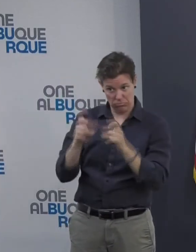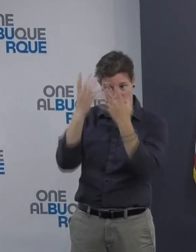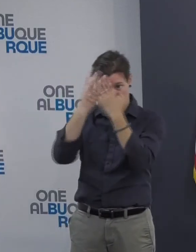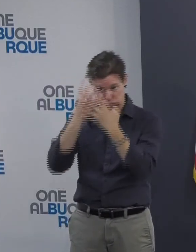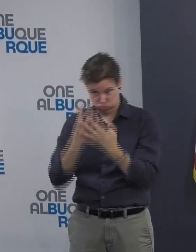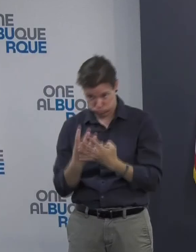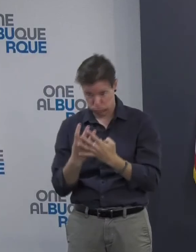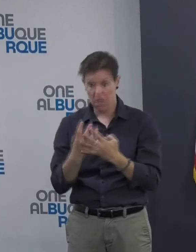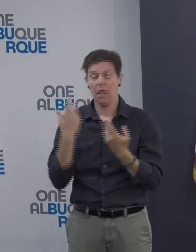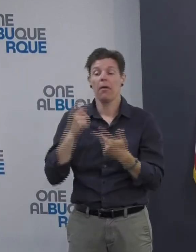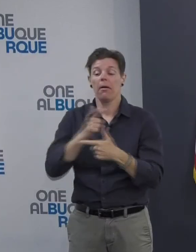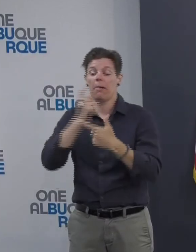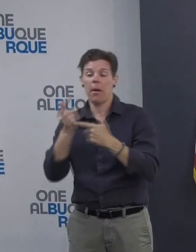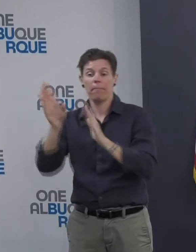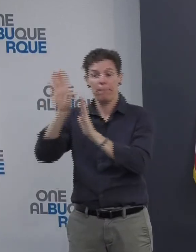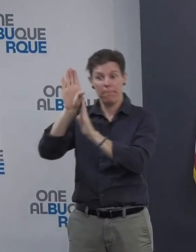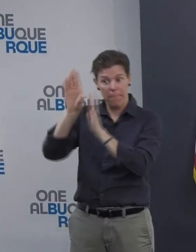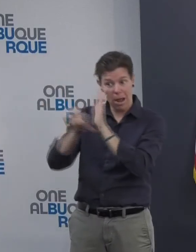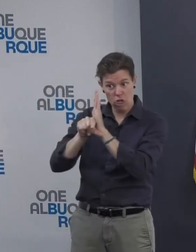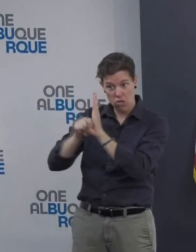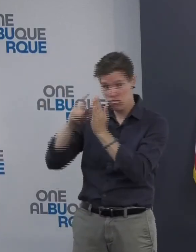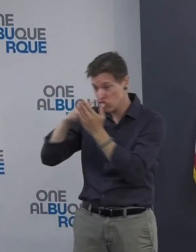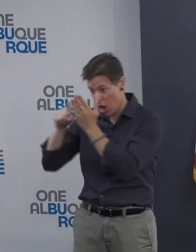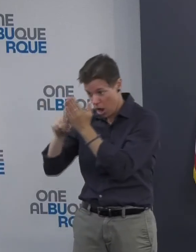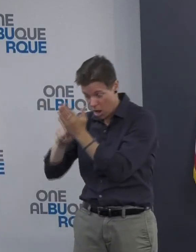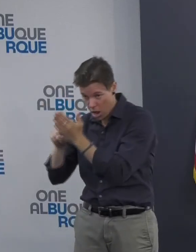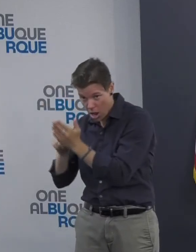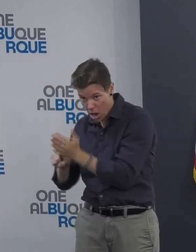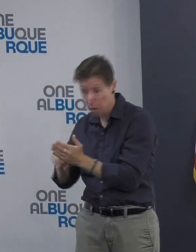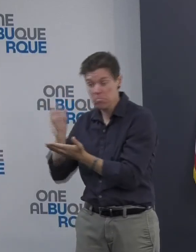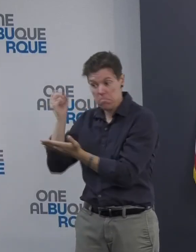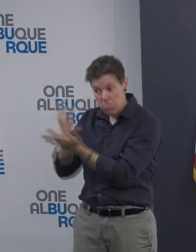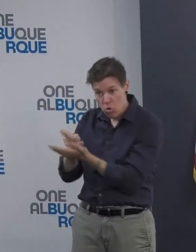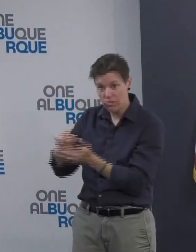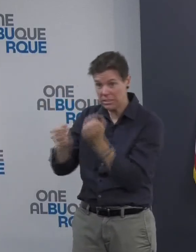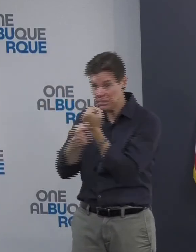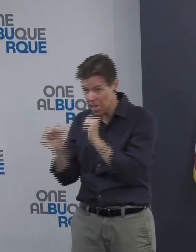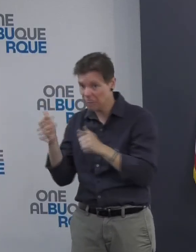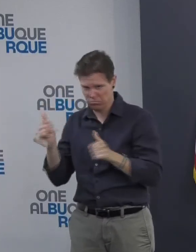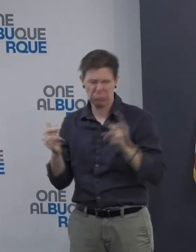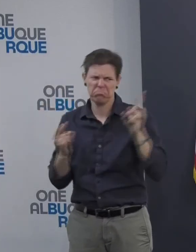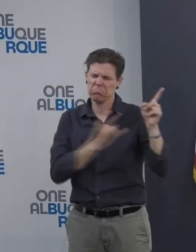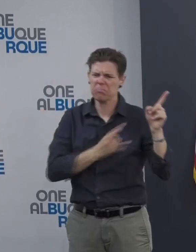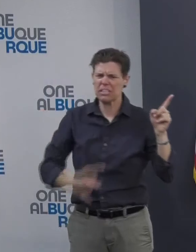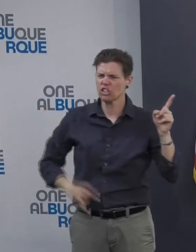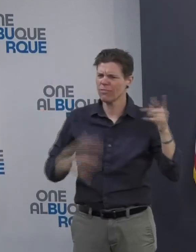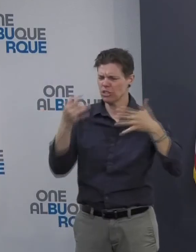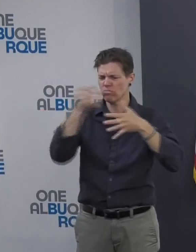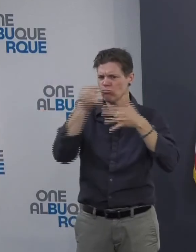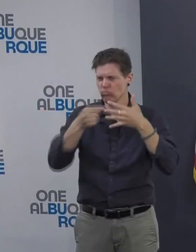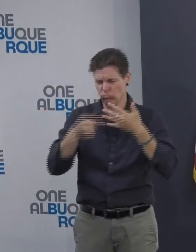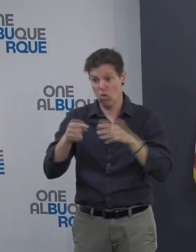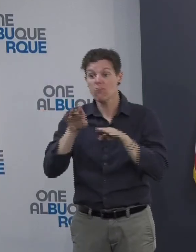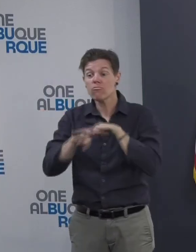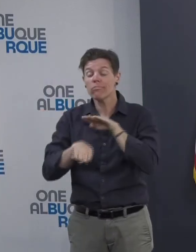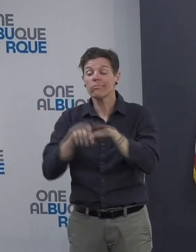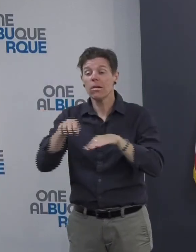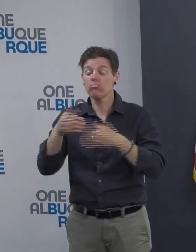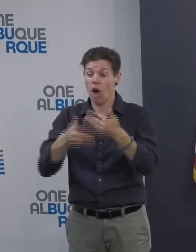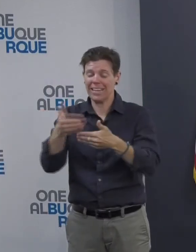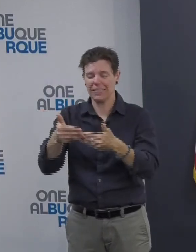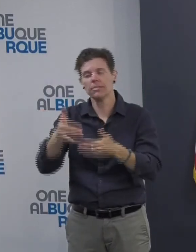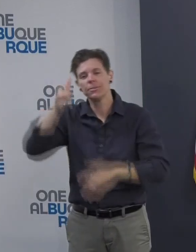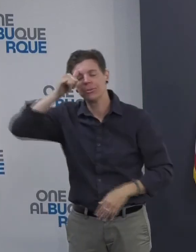said, it's a lengthy process, and we're selective. So